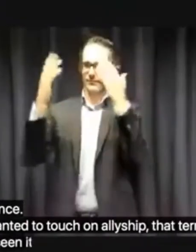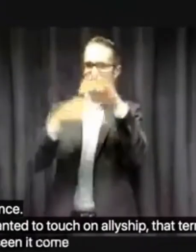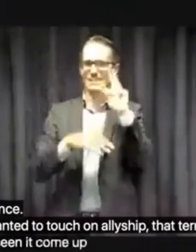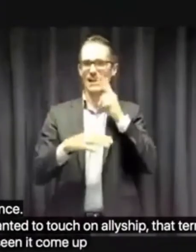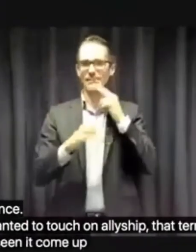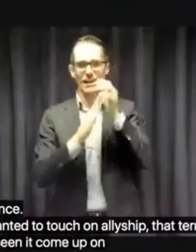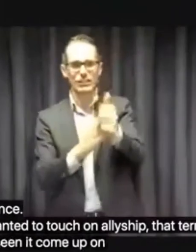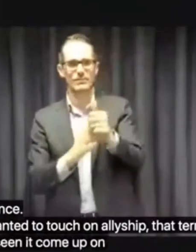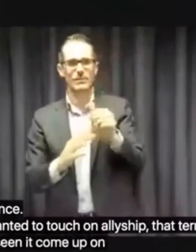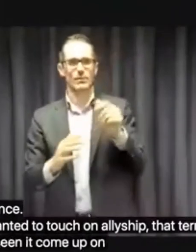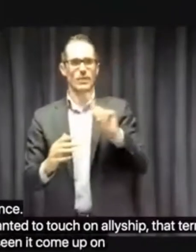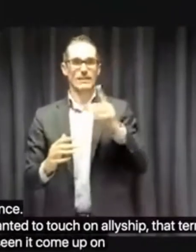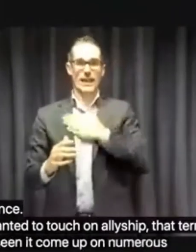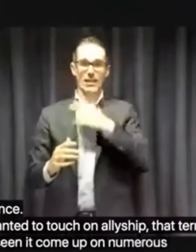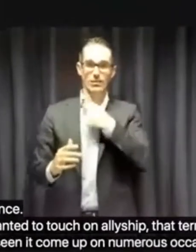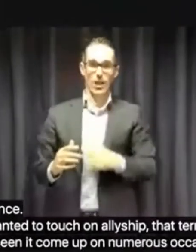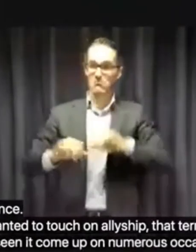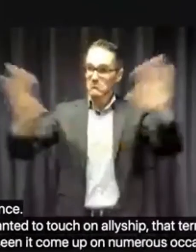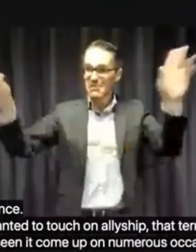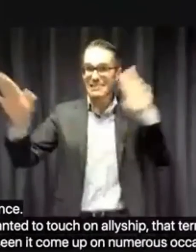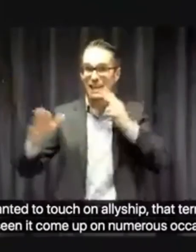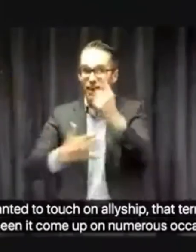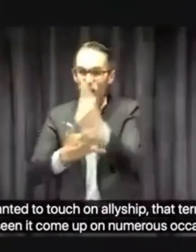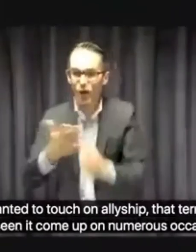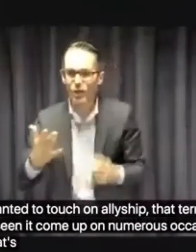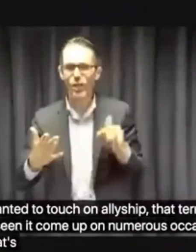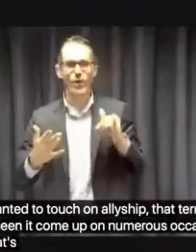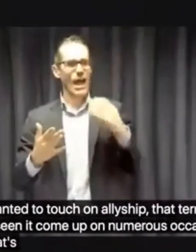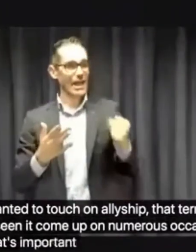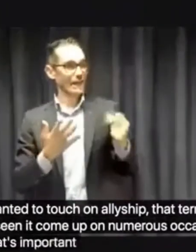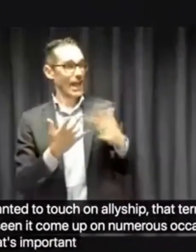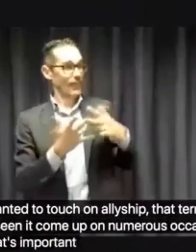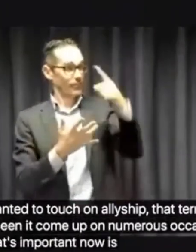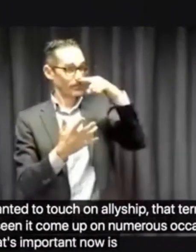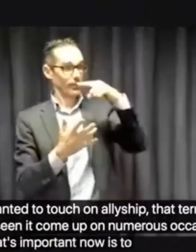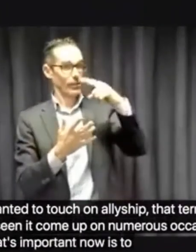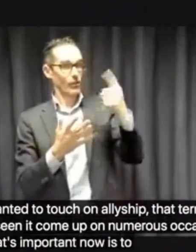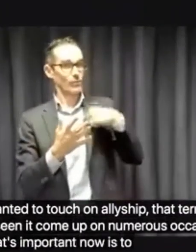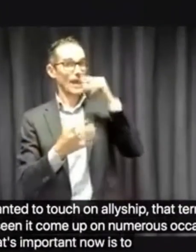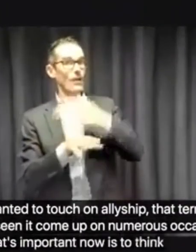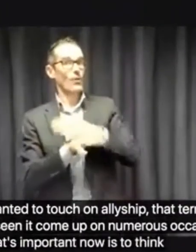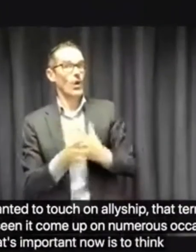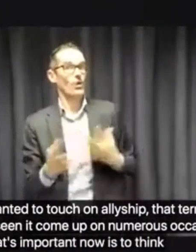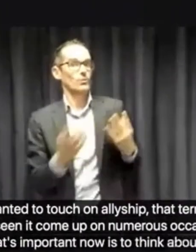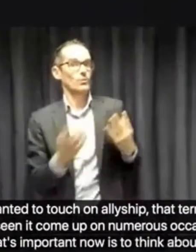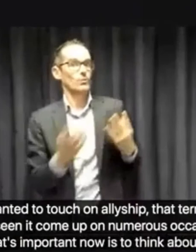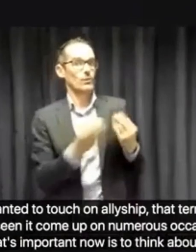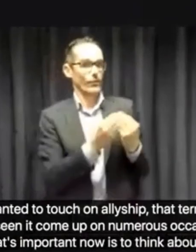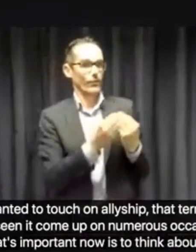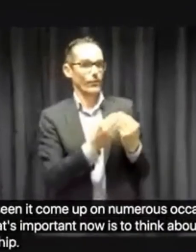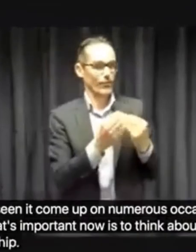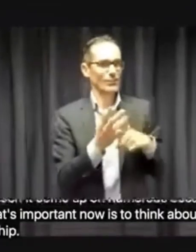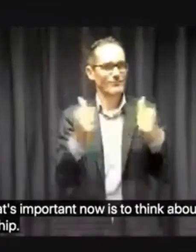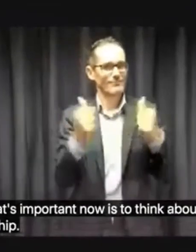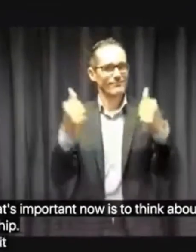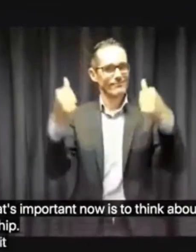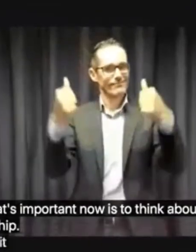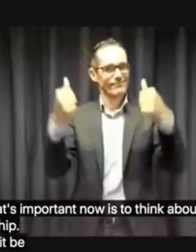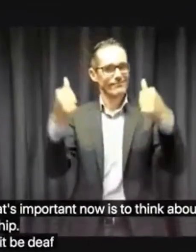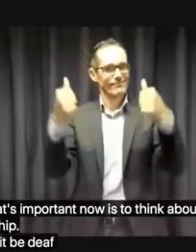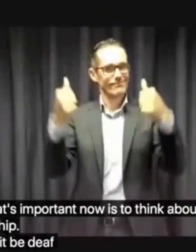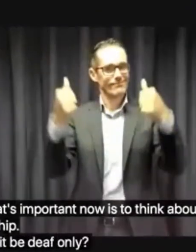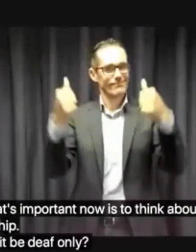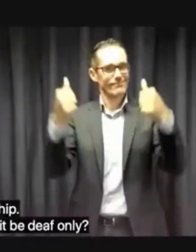now is to think about dev leadership. What's our role? And should it be dev only? Should we have other people in the space we can work